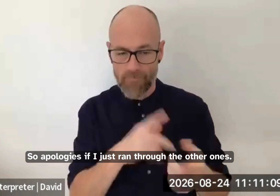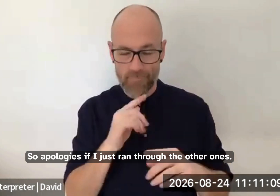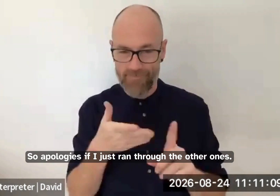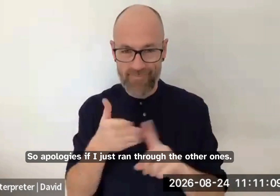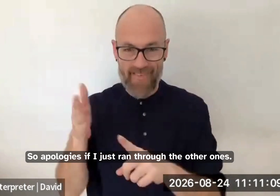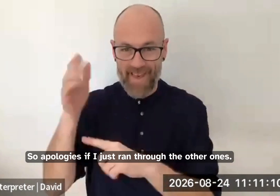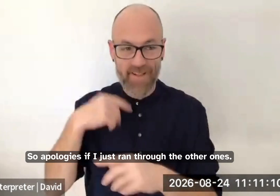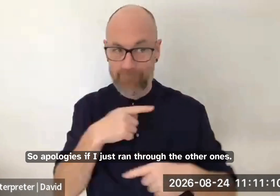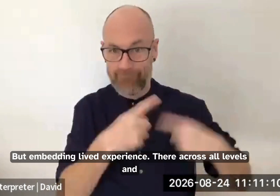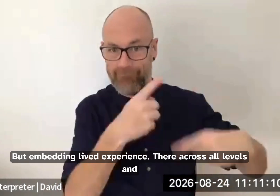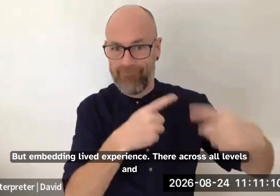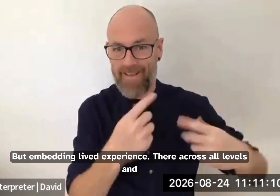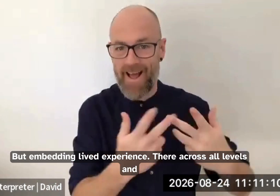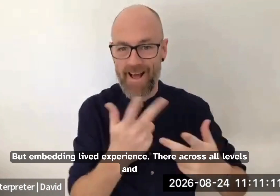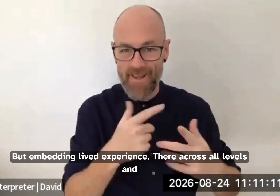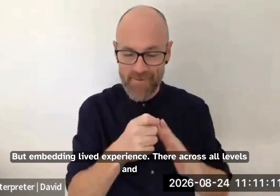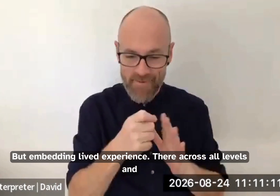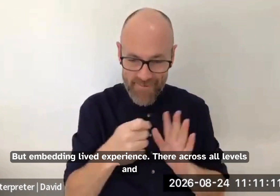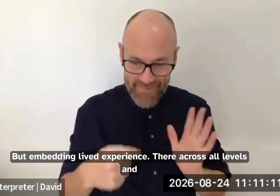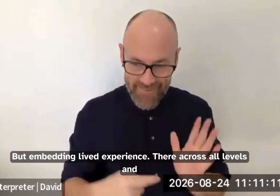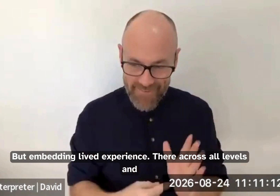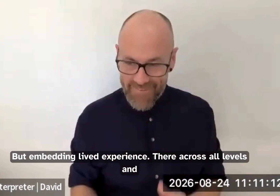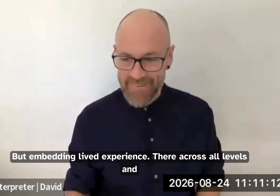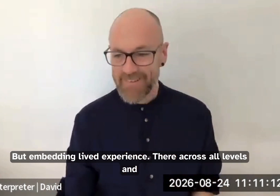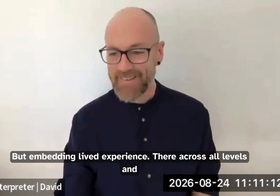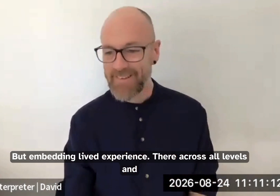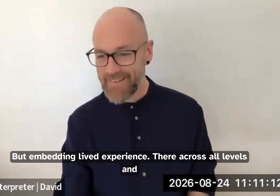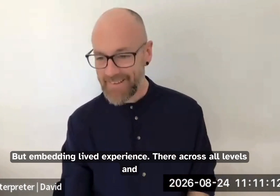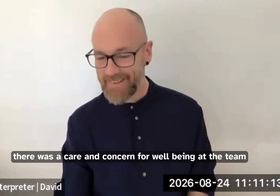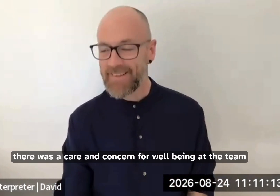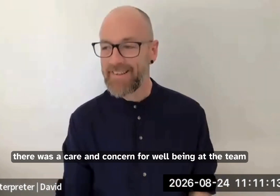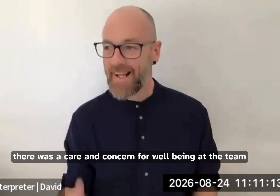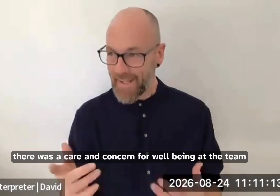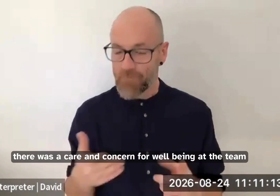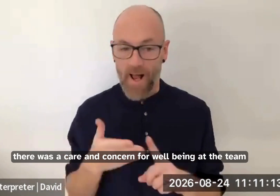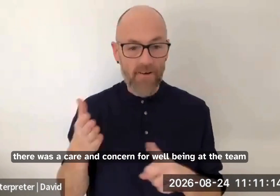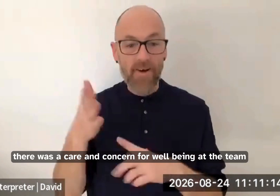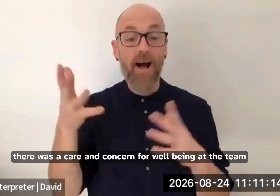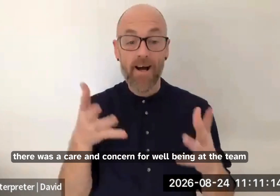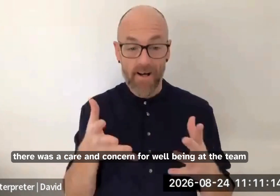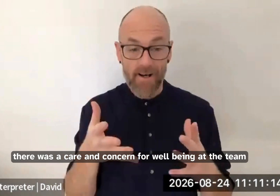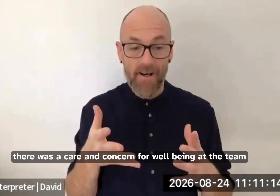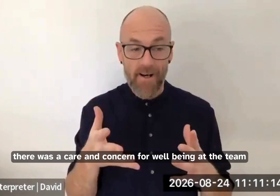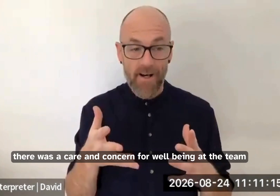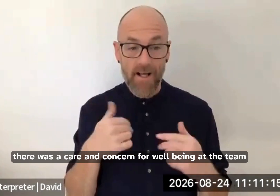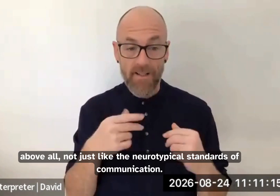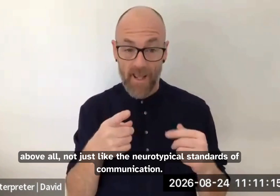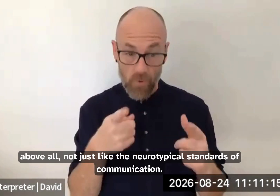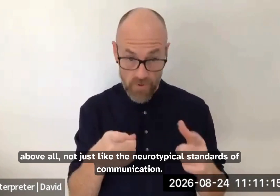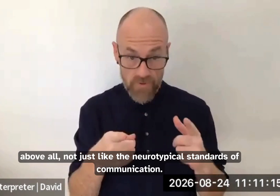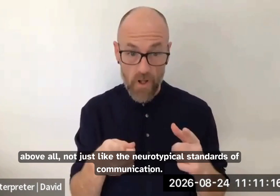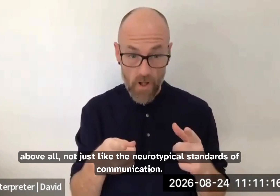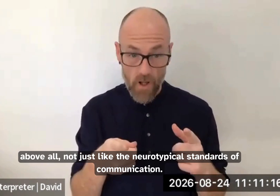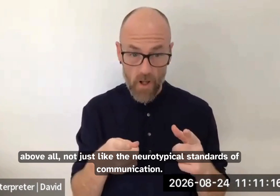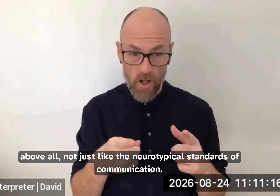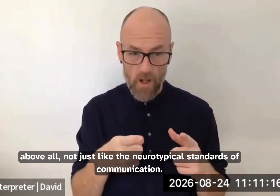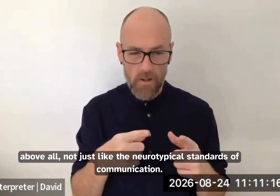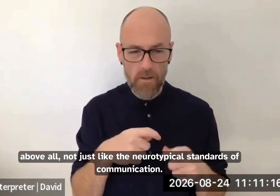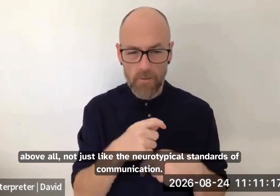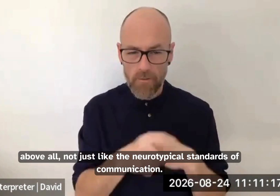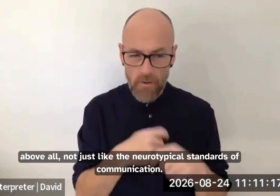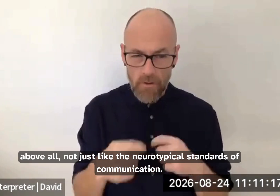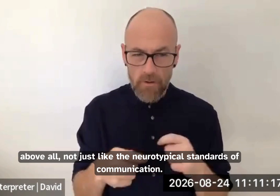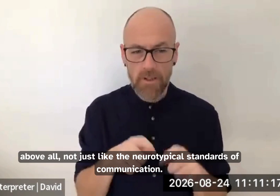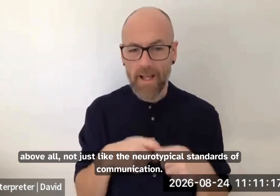through the other ones. But embedding lived experience across all the levels, and there was a care and concern for well-being of the team above all, not just like